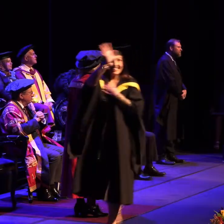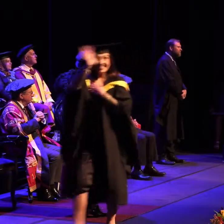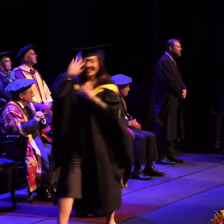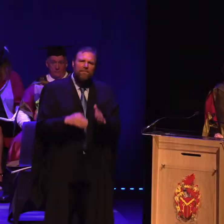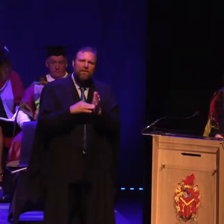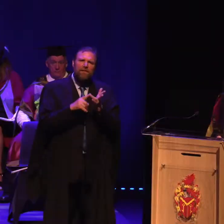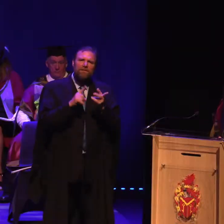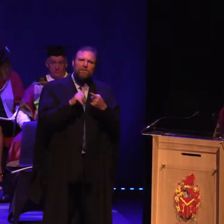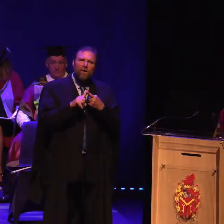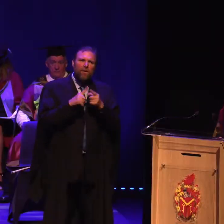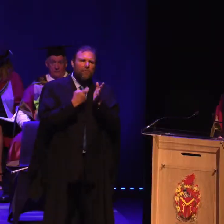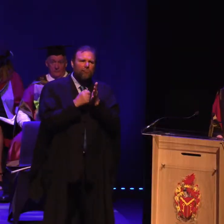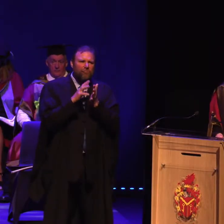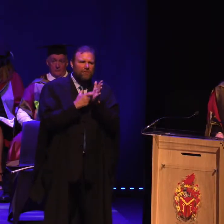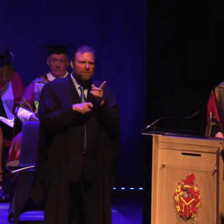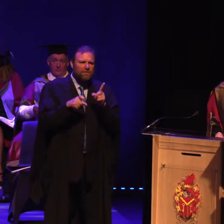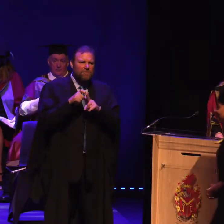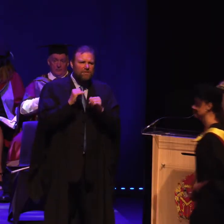Zoe Richards.